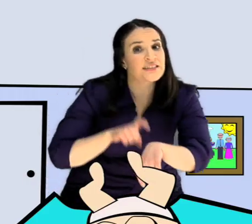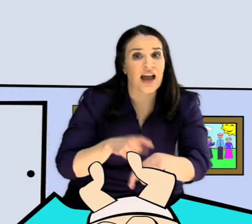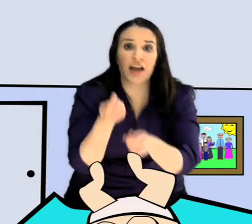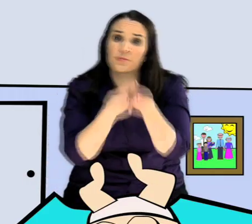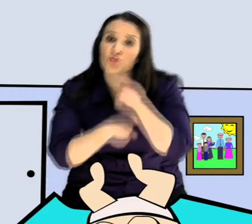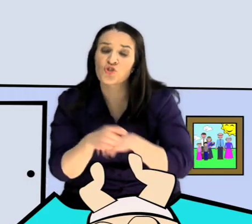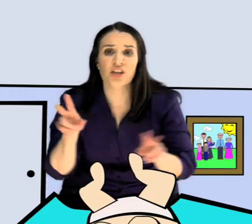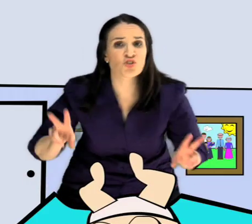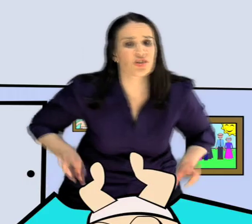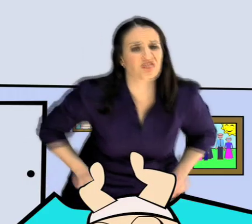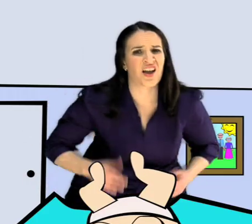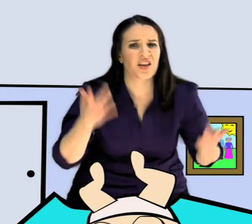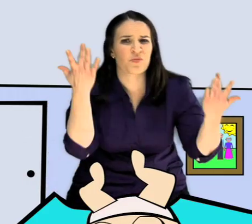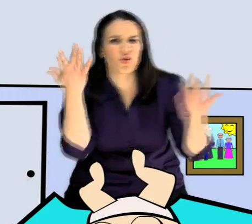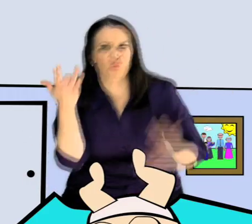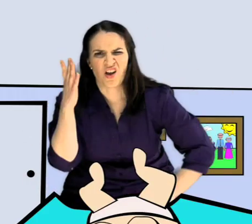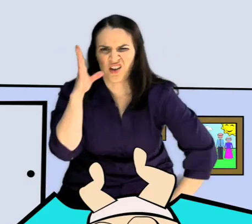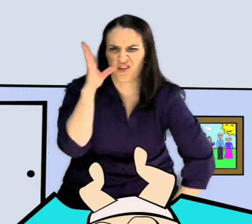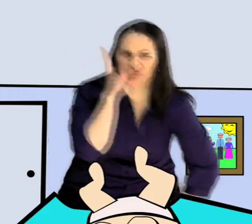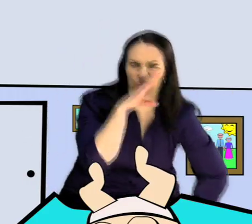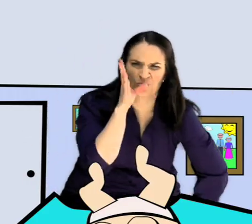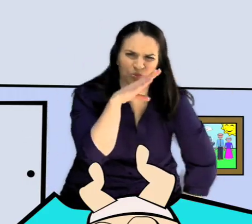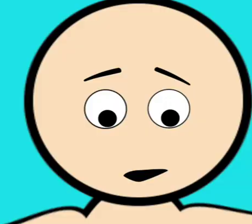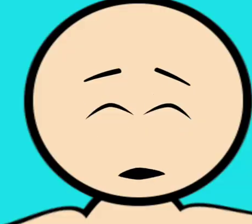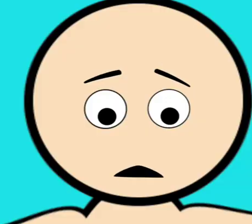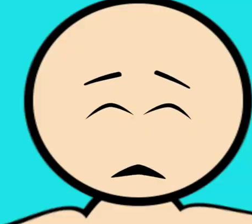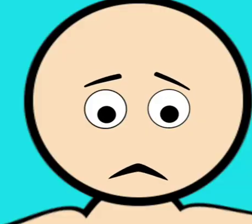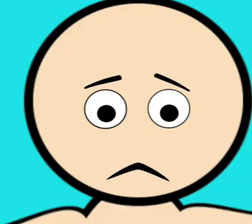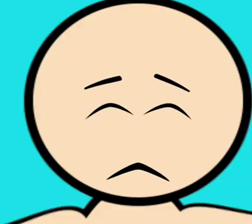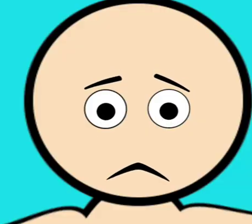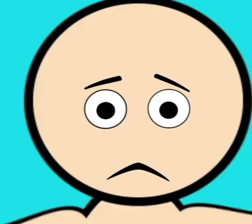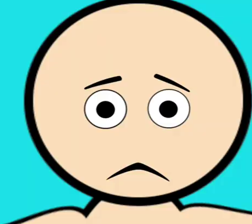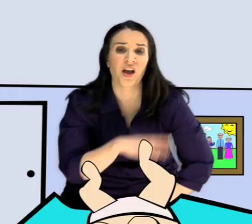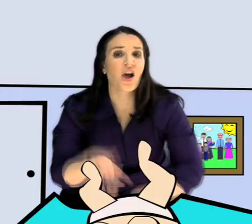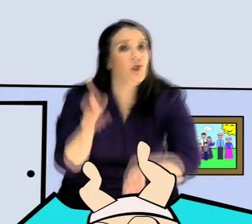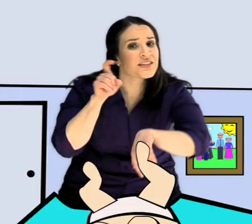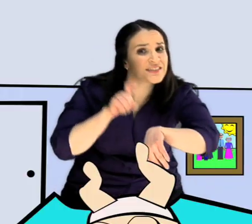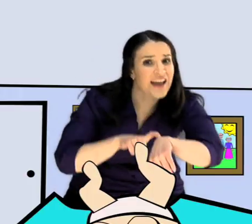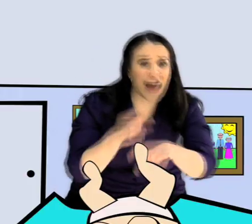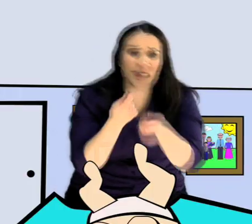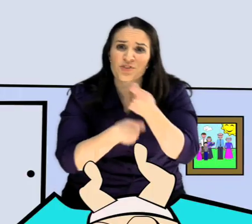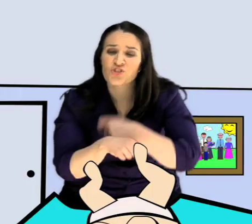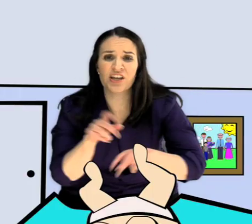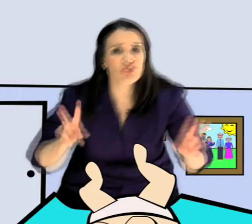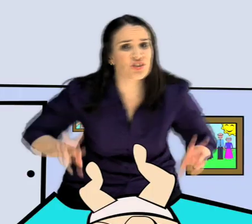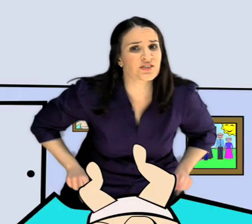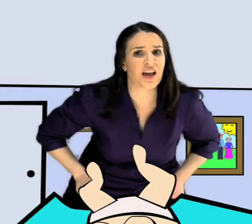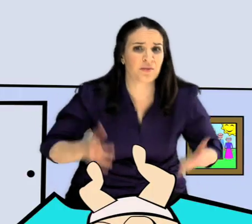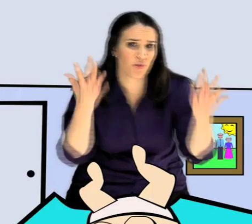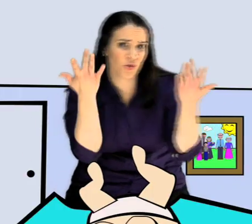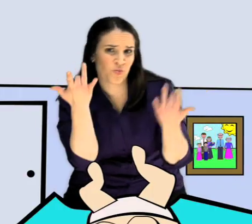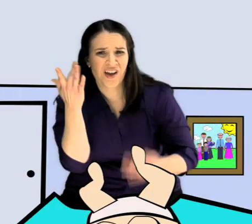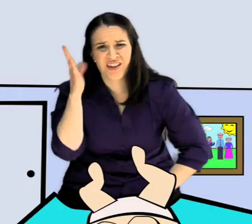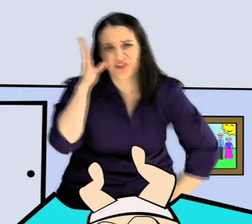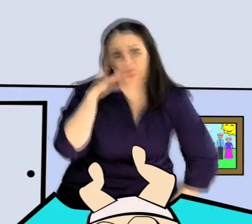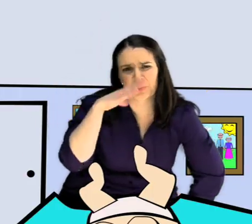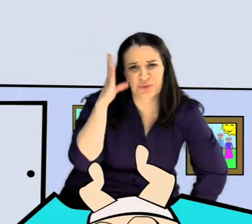It's time to change your diaper, 'cause it's full. Oh, it's time to change your diaper, 'cause it's